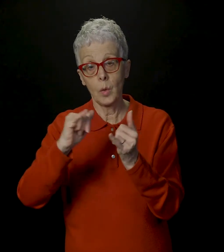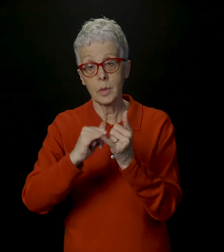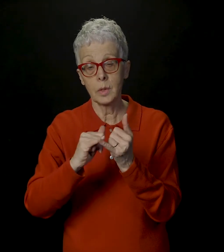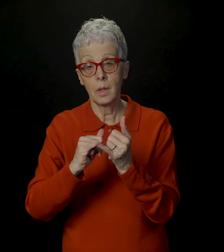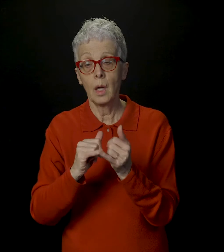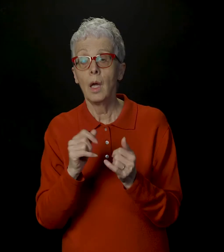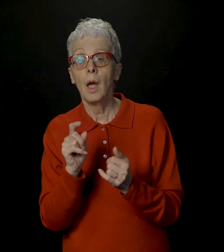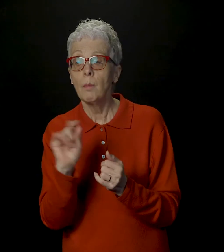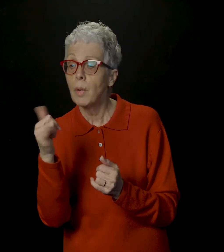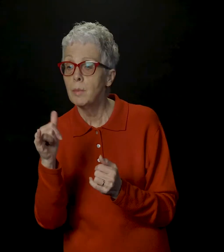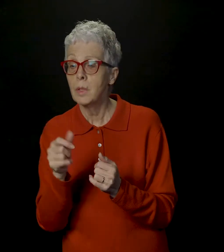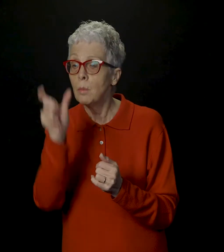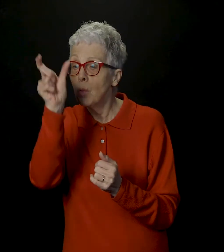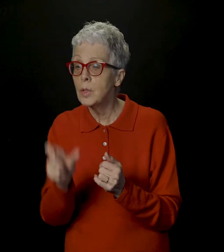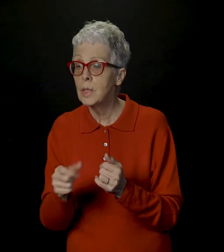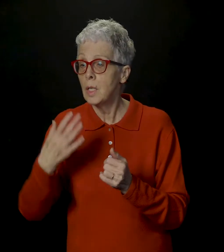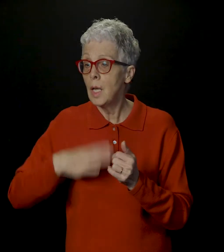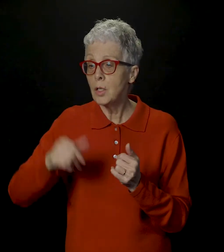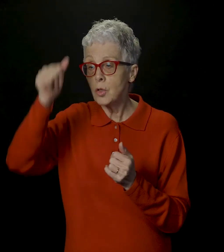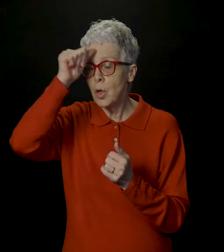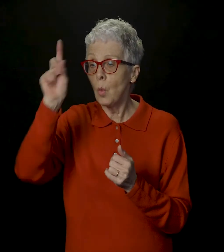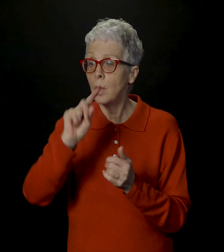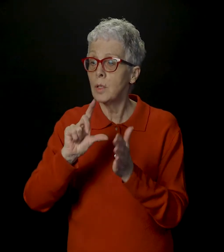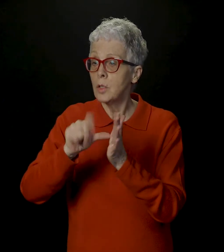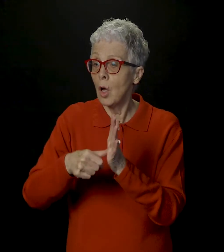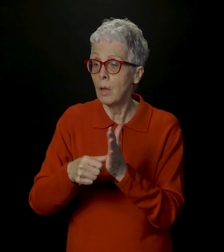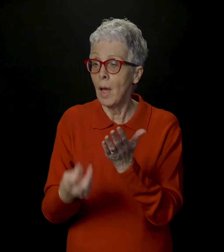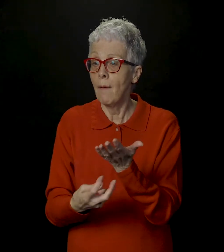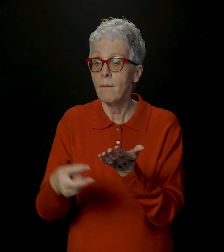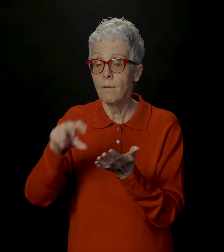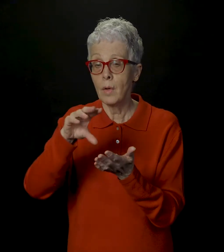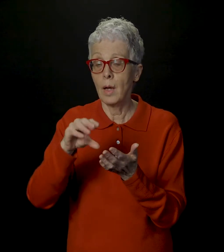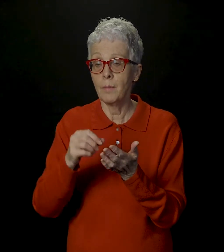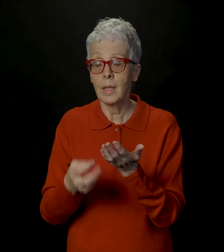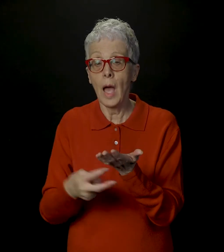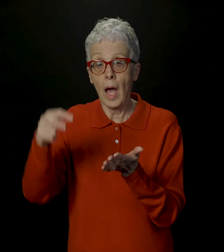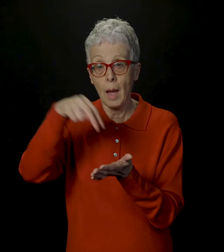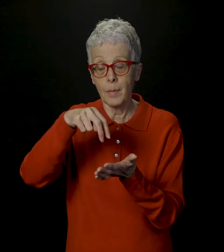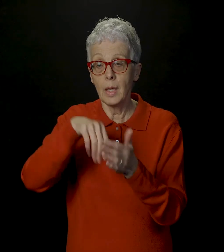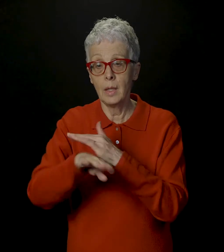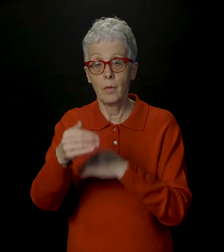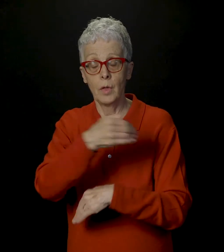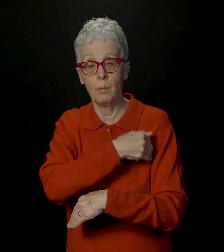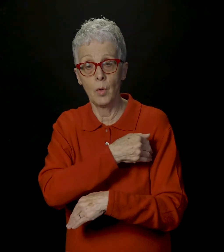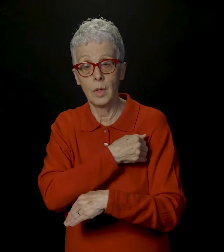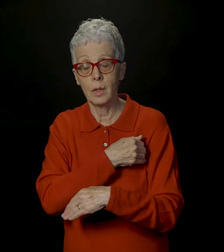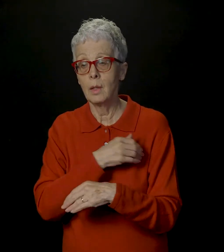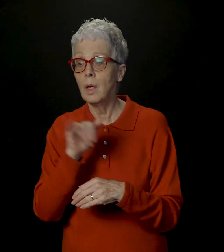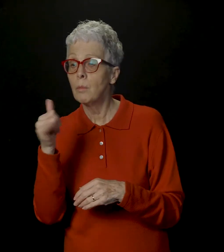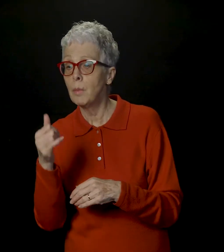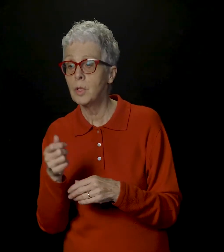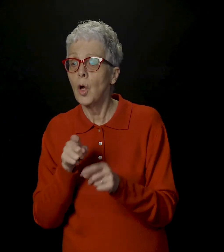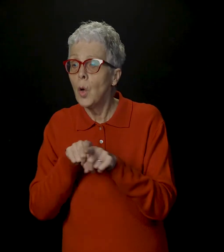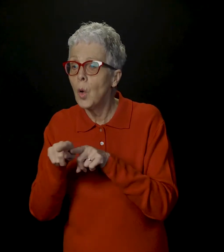Getting out of bed At a regular time Making it to meetings They set So it might be Your meeting That they come to Eating